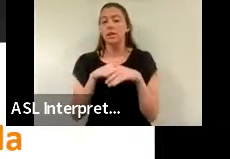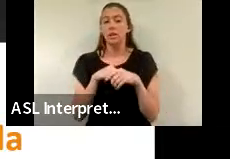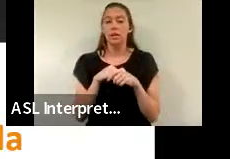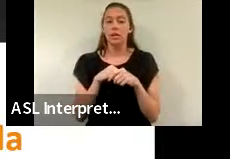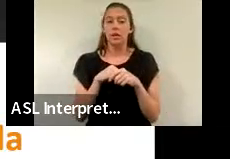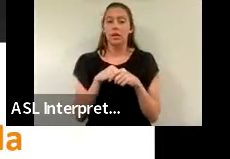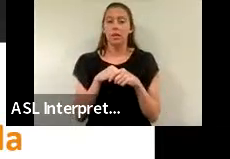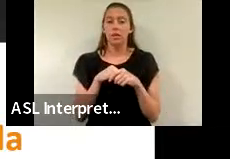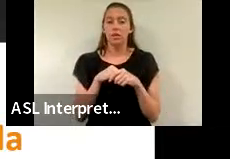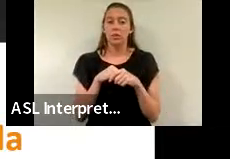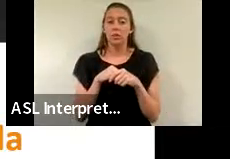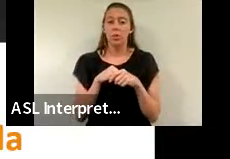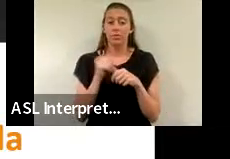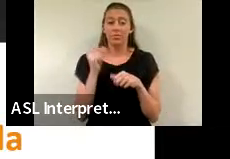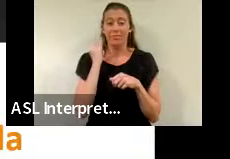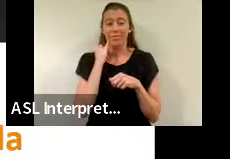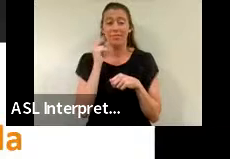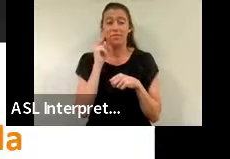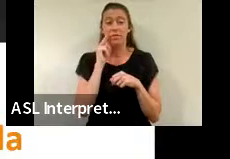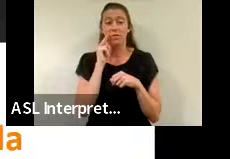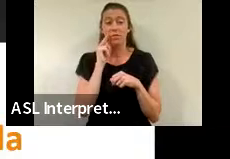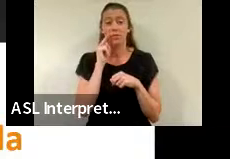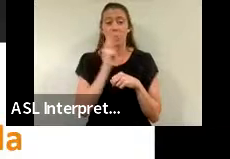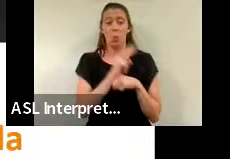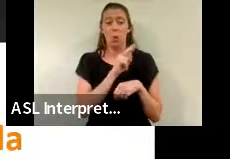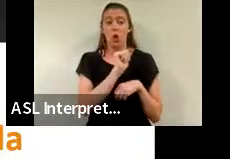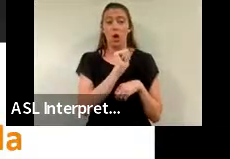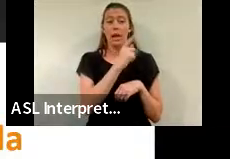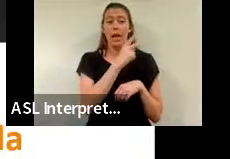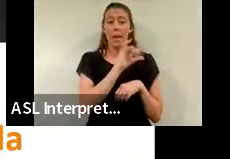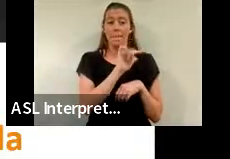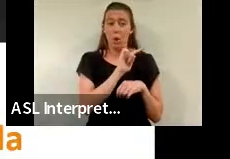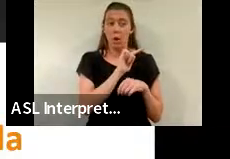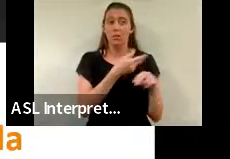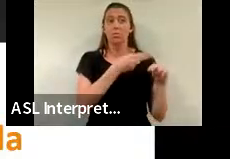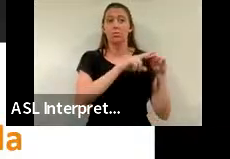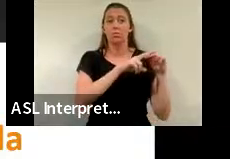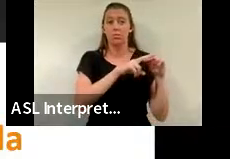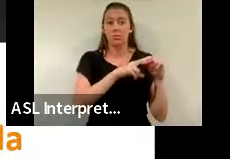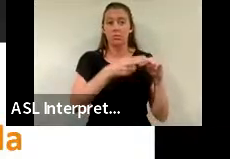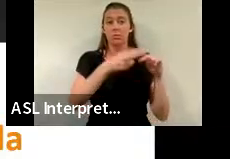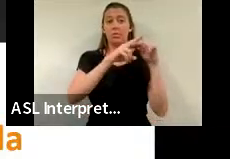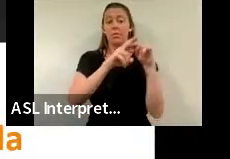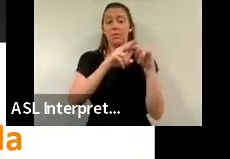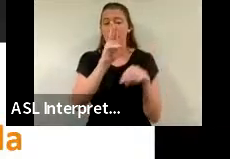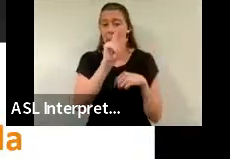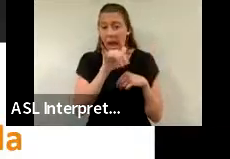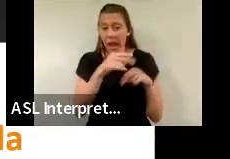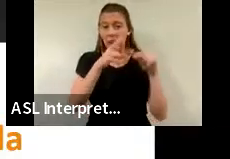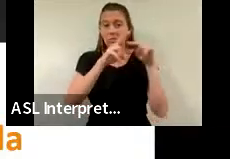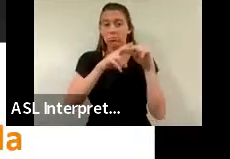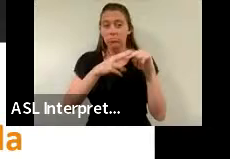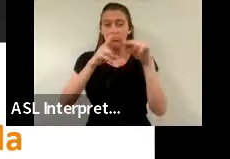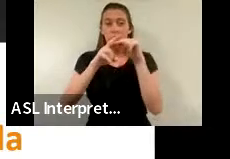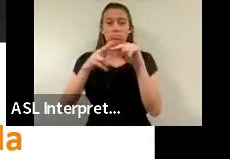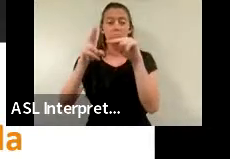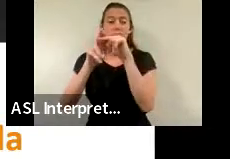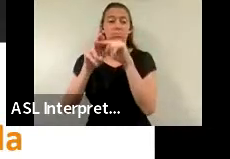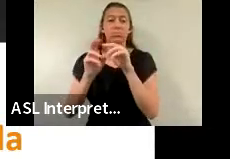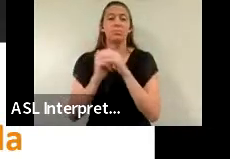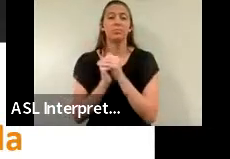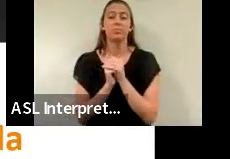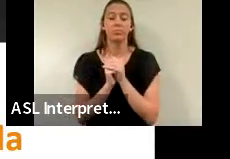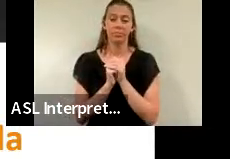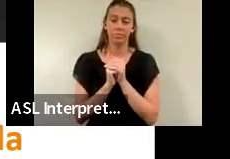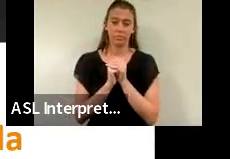May and really increasing throughout April before that. And of course, this doesn't capture all of